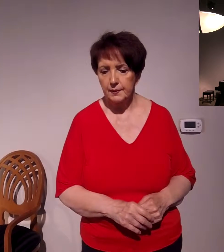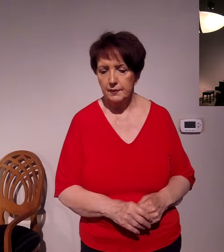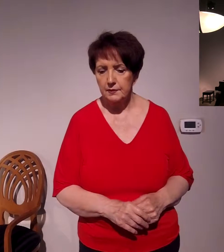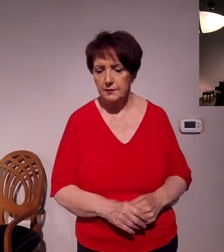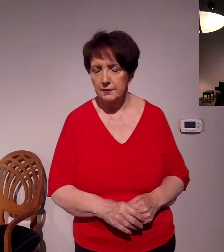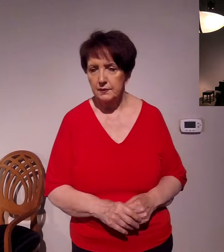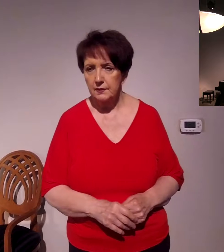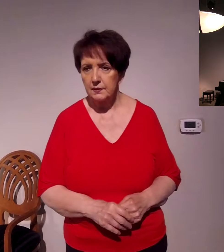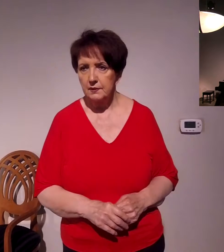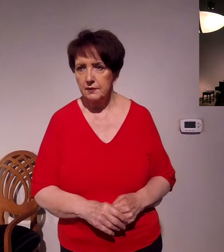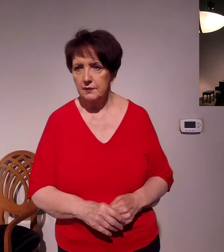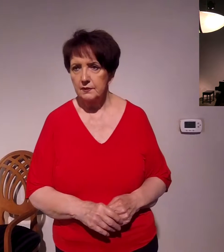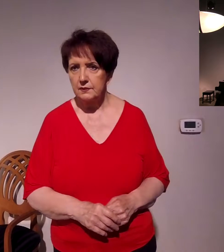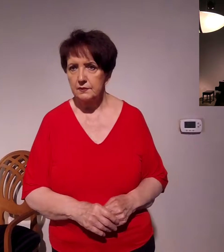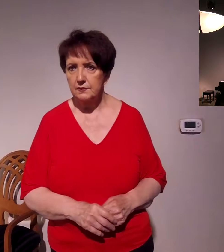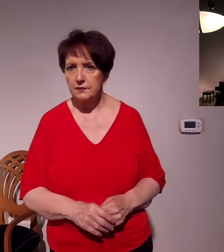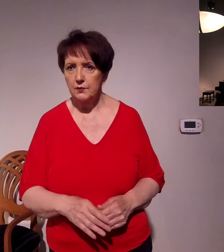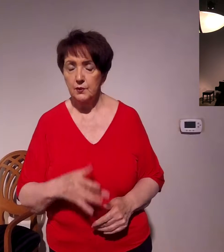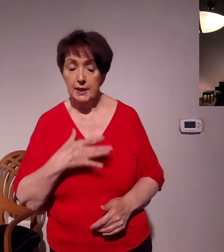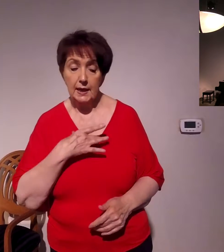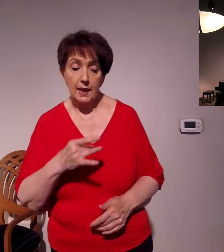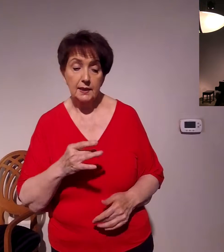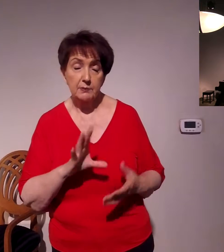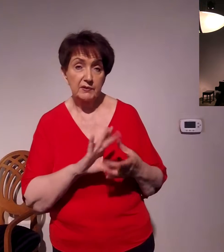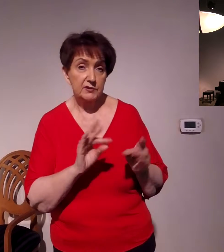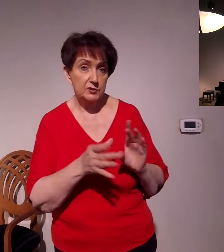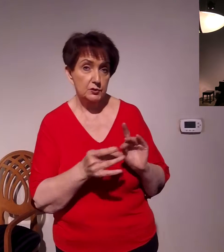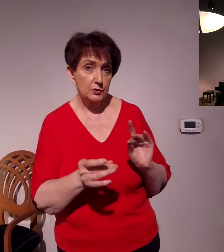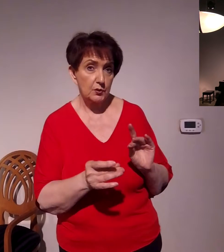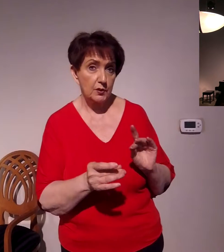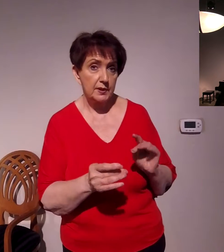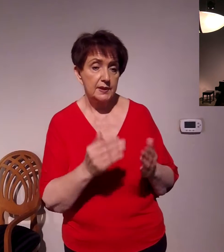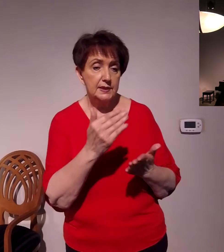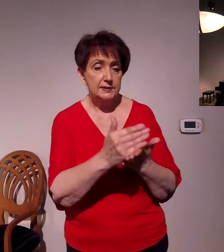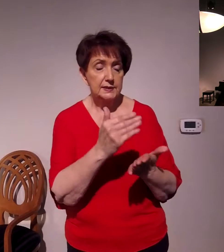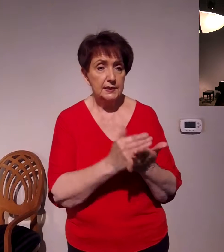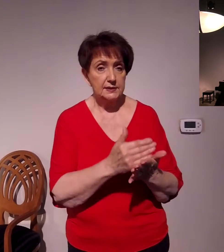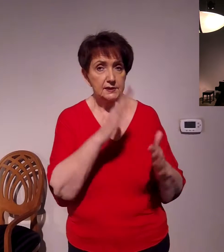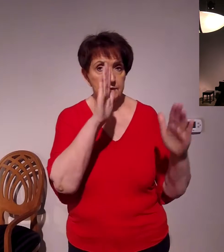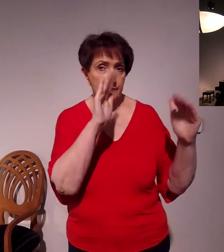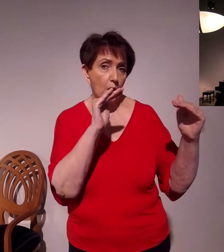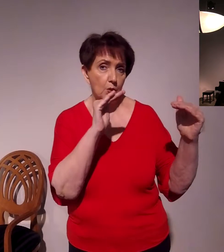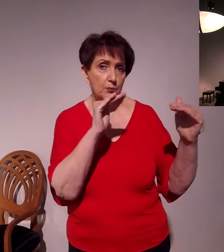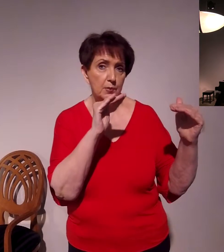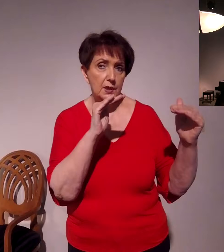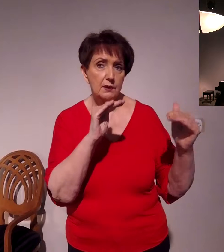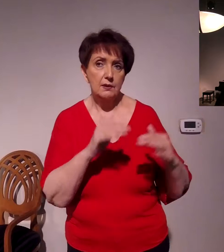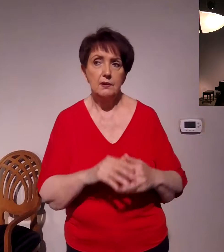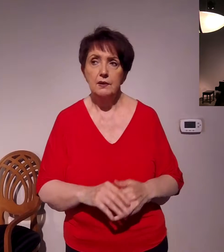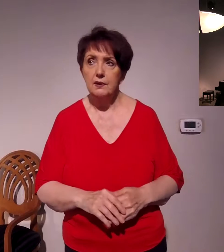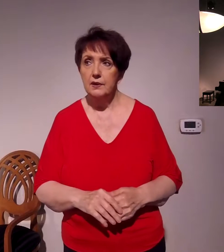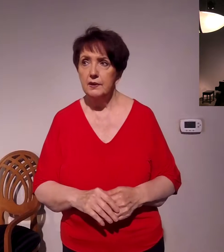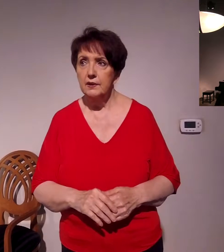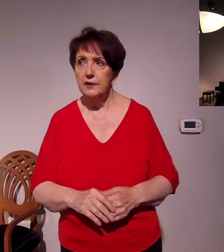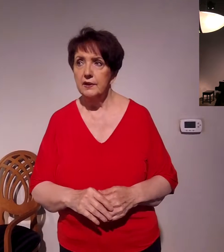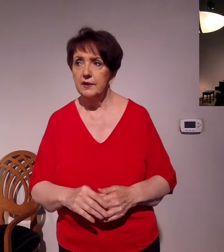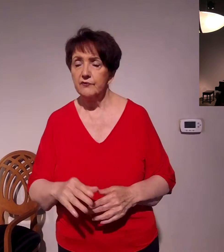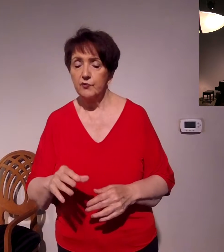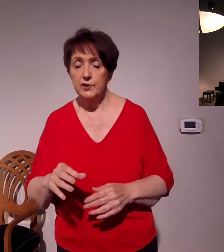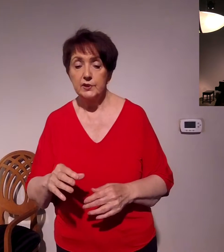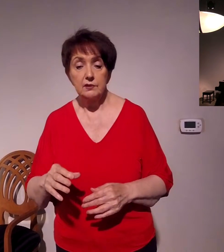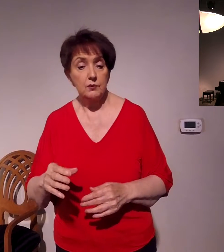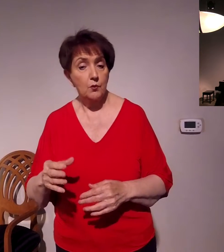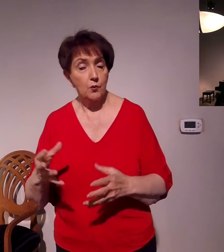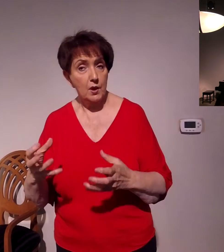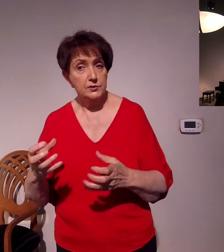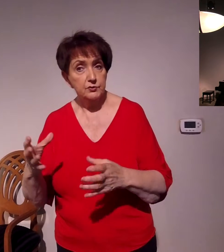what I like about this parable is it actually is a lesson of hope and that whenever we choose to receive,